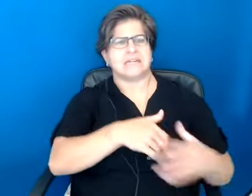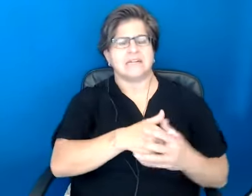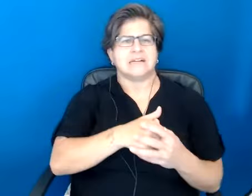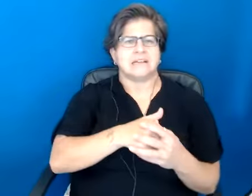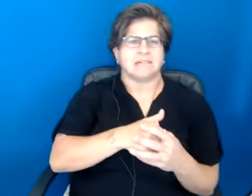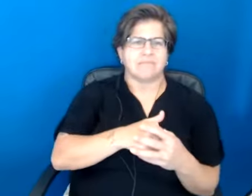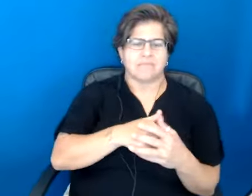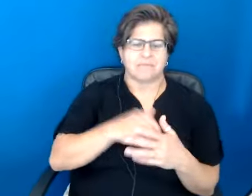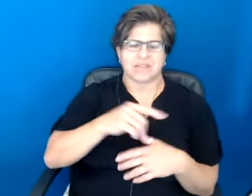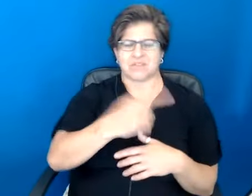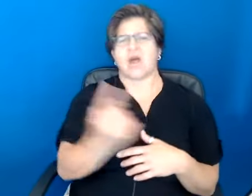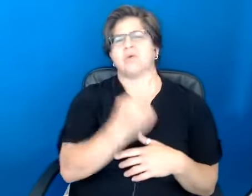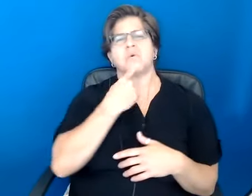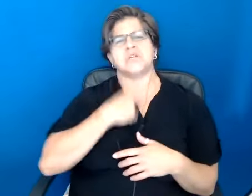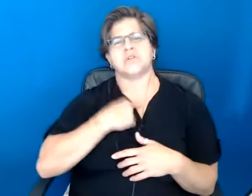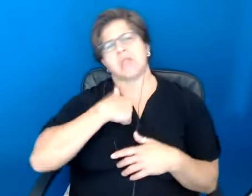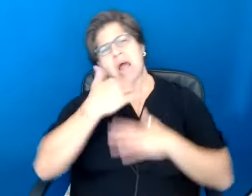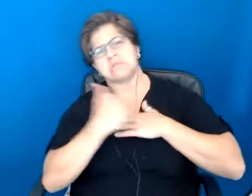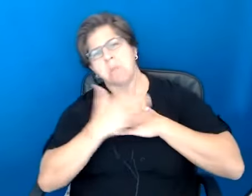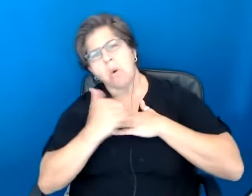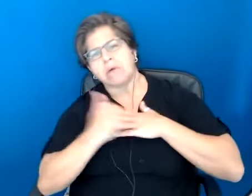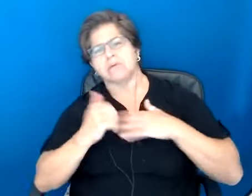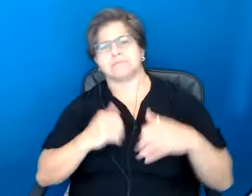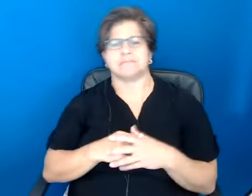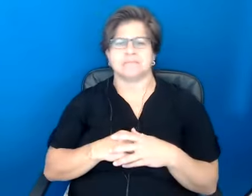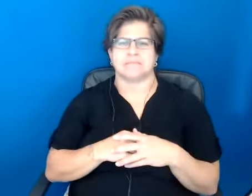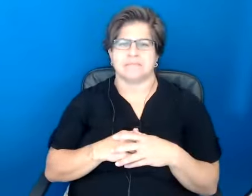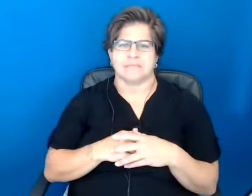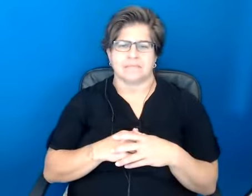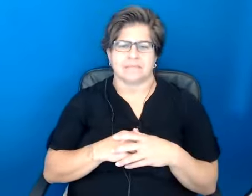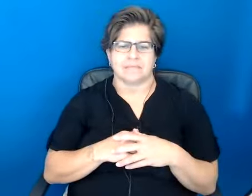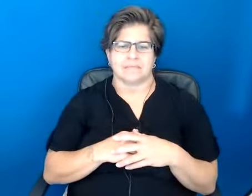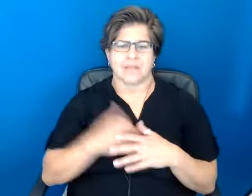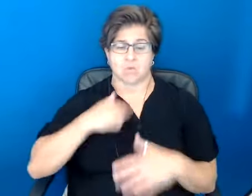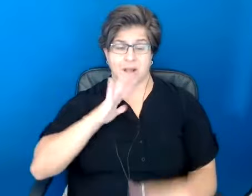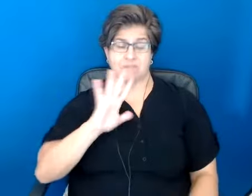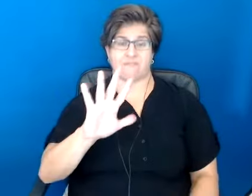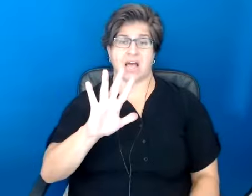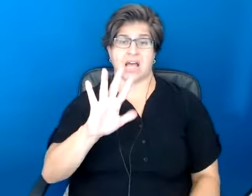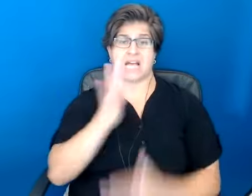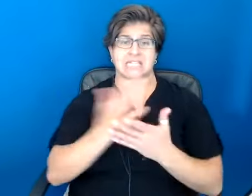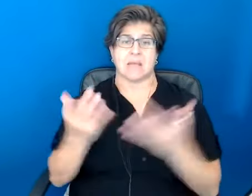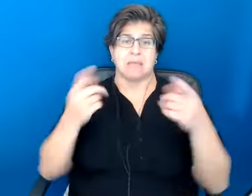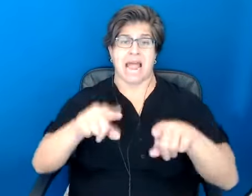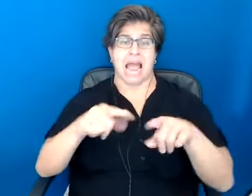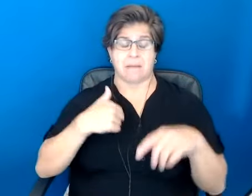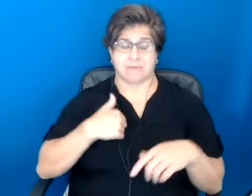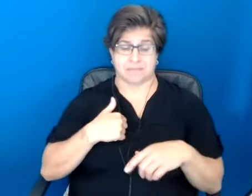just got children just younger than me. So when I was growing up, I get told a million thousand times that I was